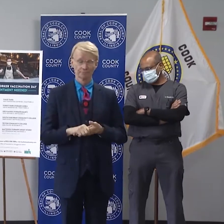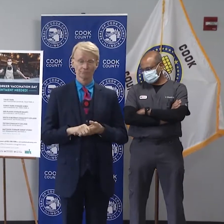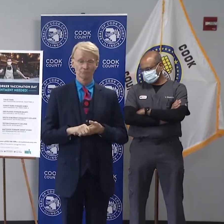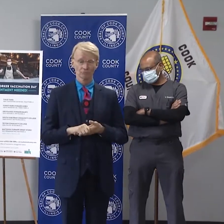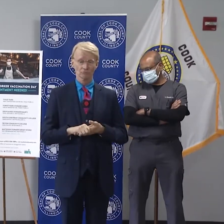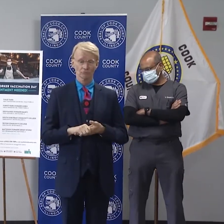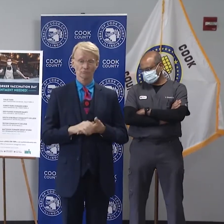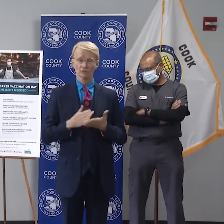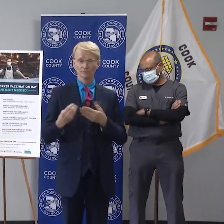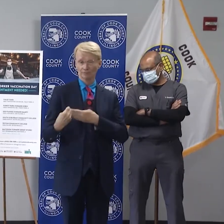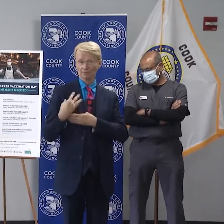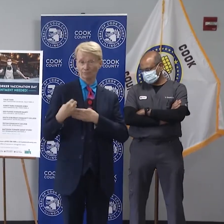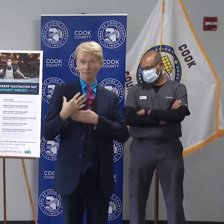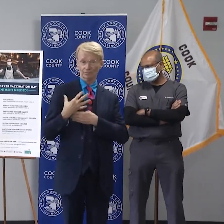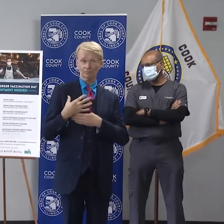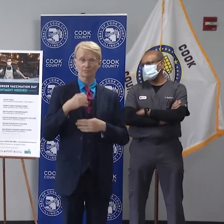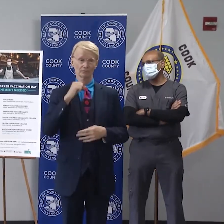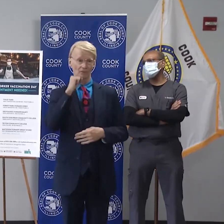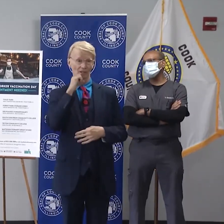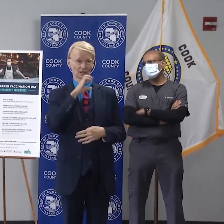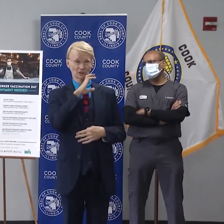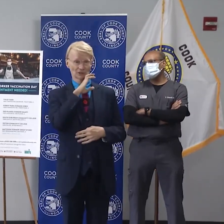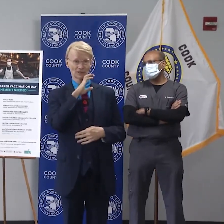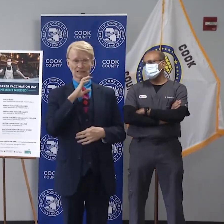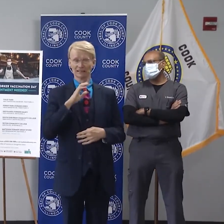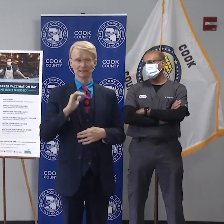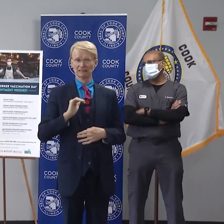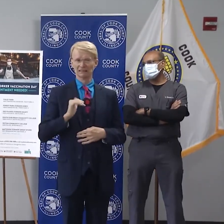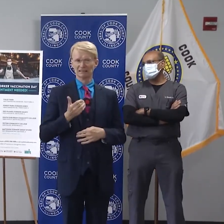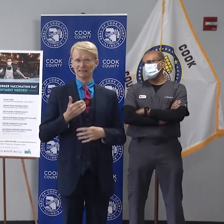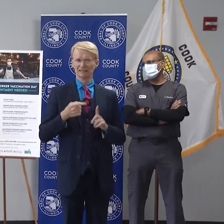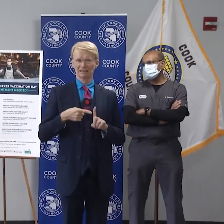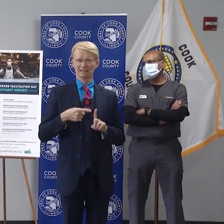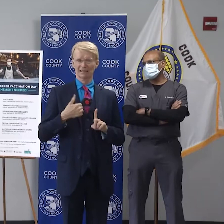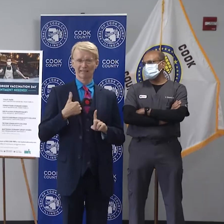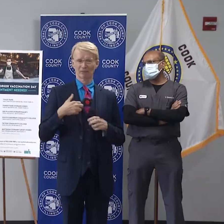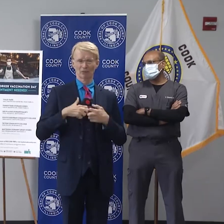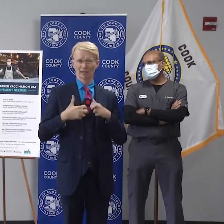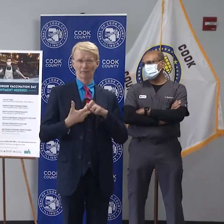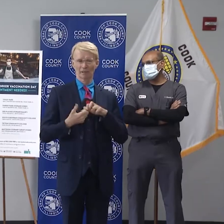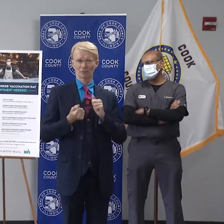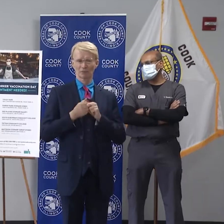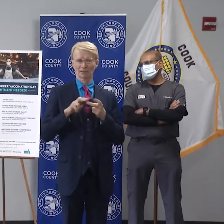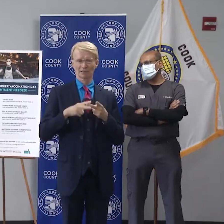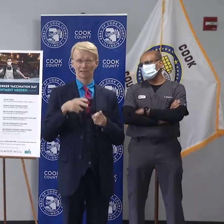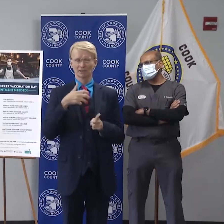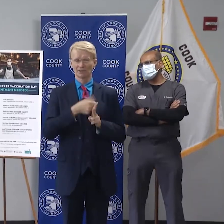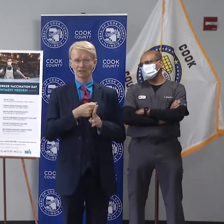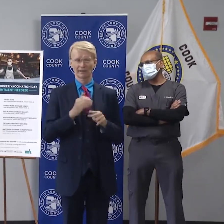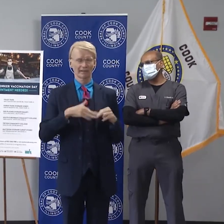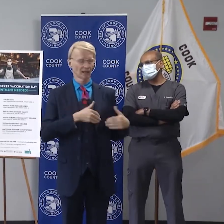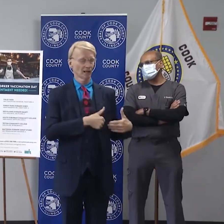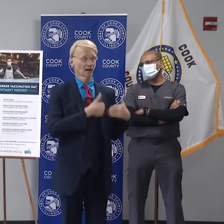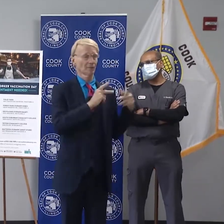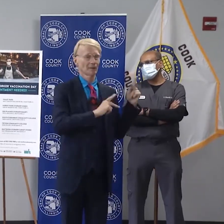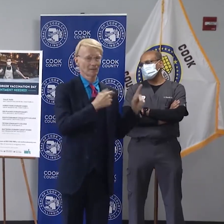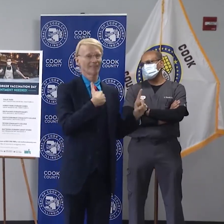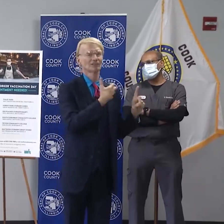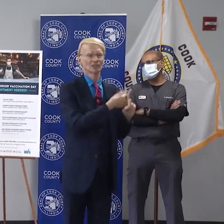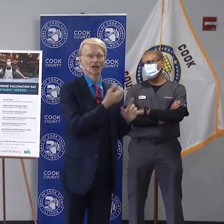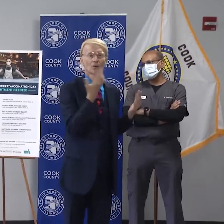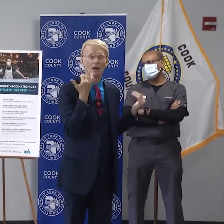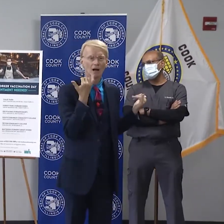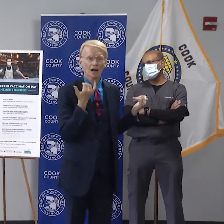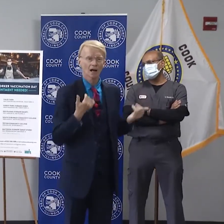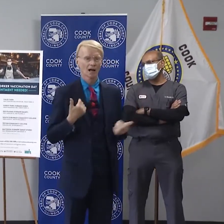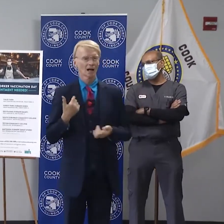it's been suggested to me that seniors are less likely to have more problematic reactions than younger people to the shots, partly